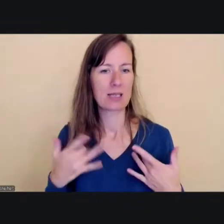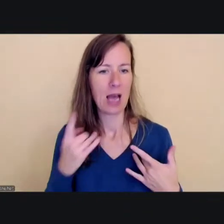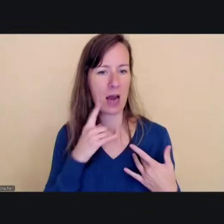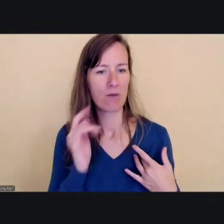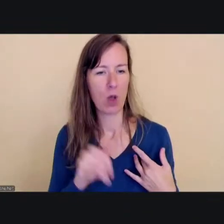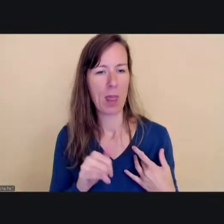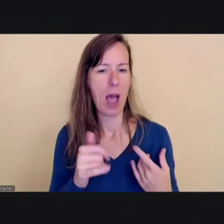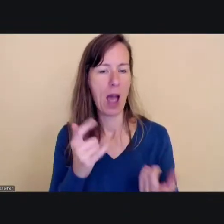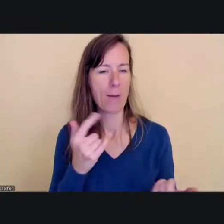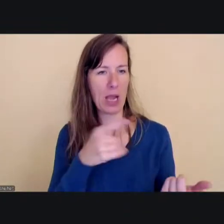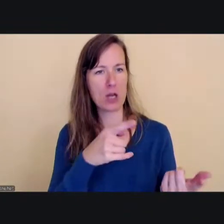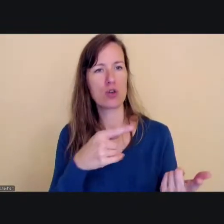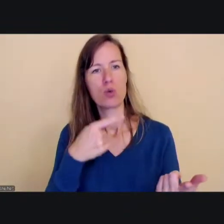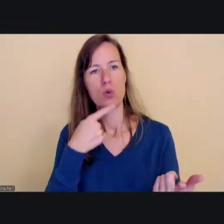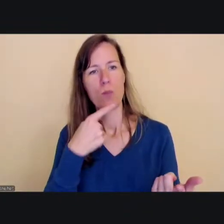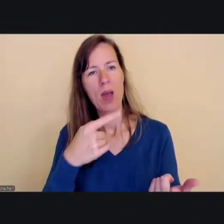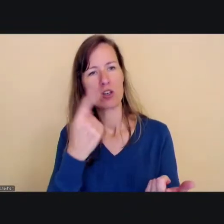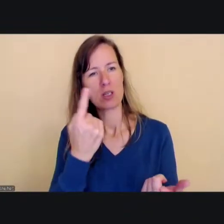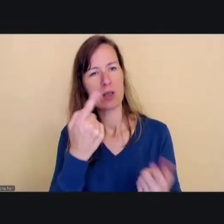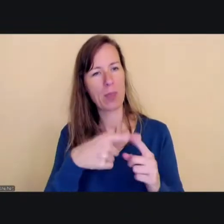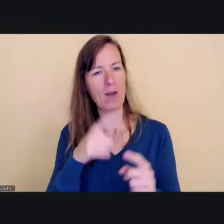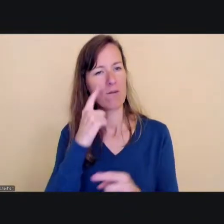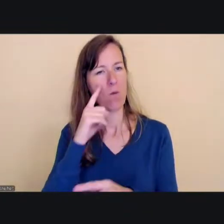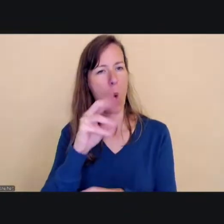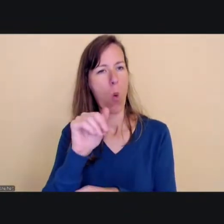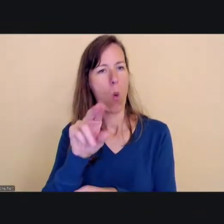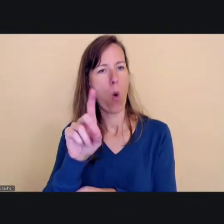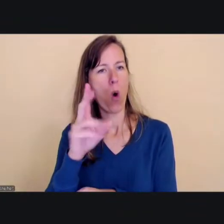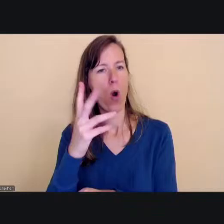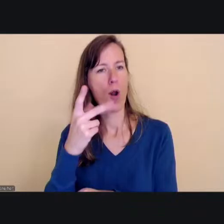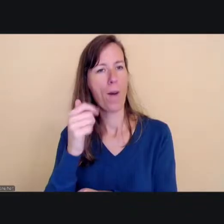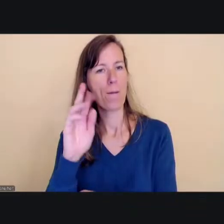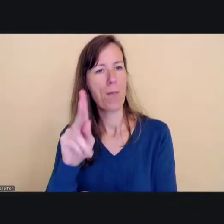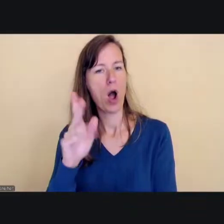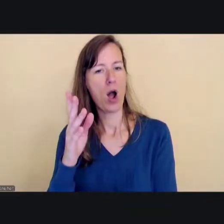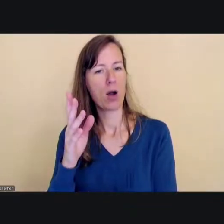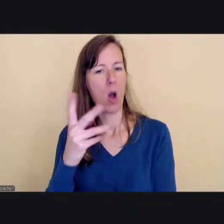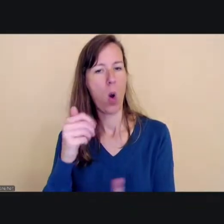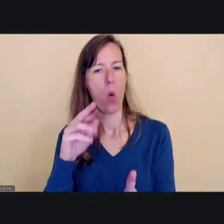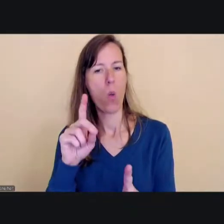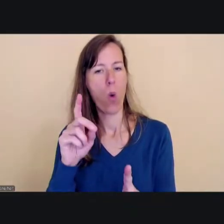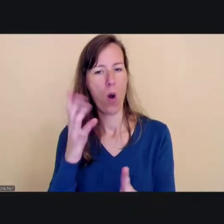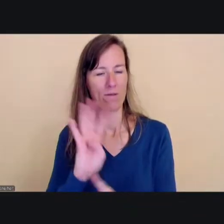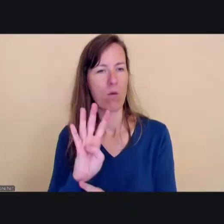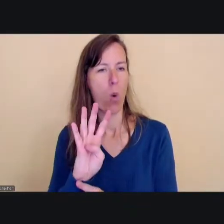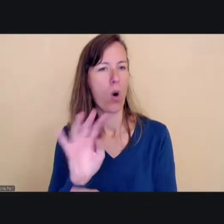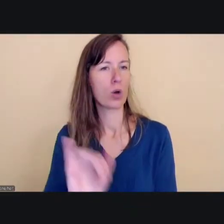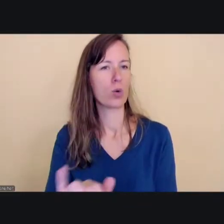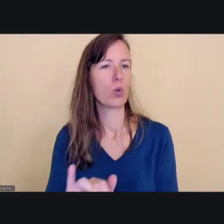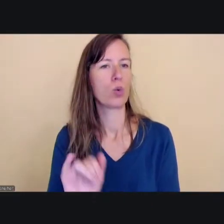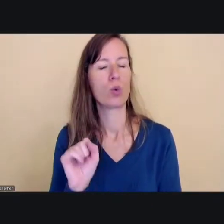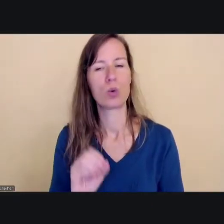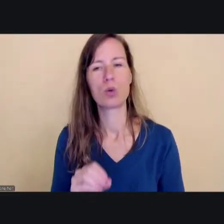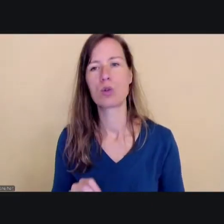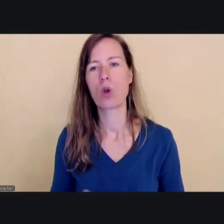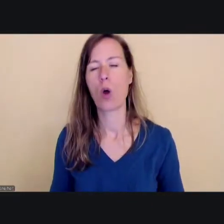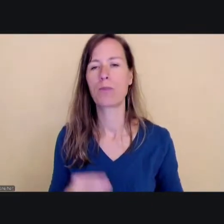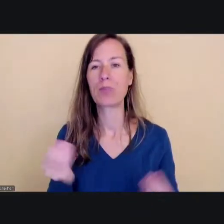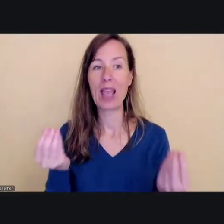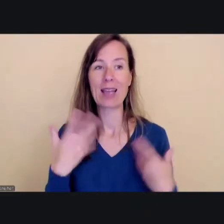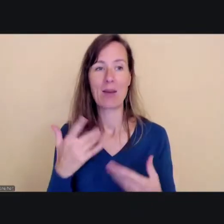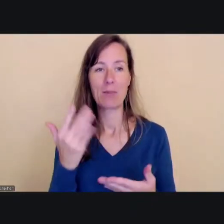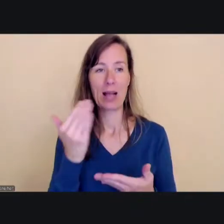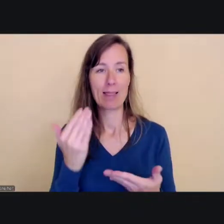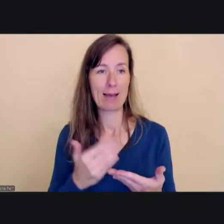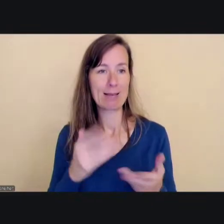Boyd Park area as well. So, so getting a list of items that from the town, and then